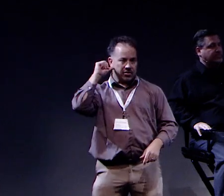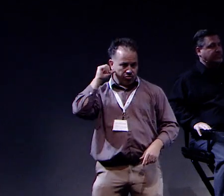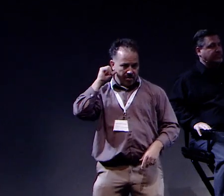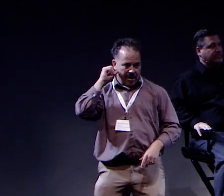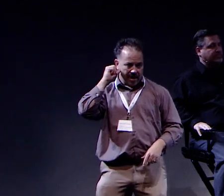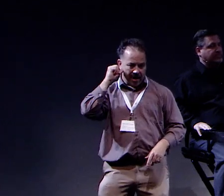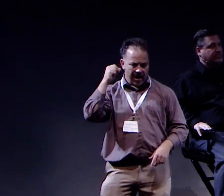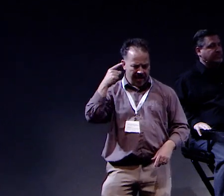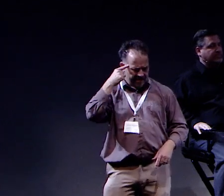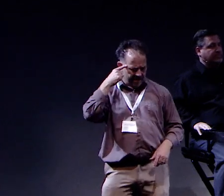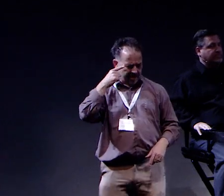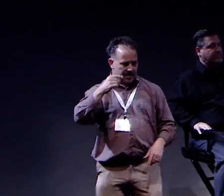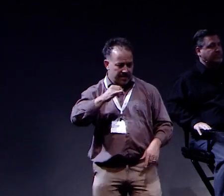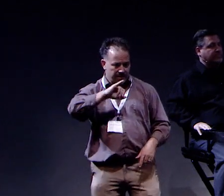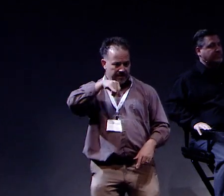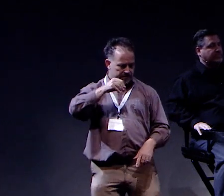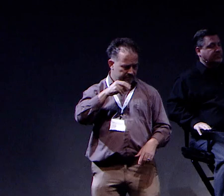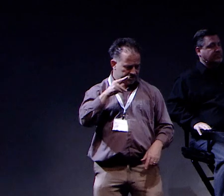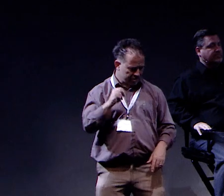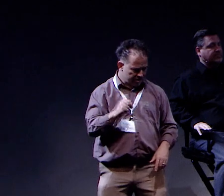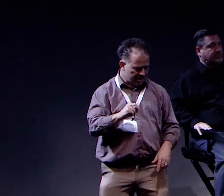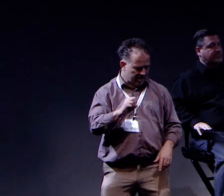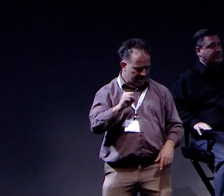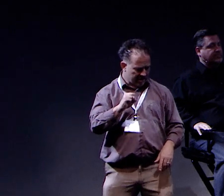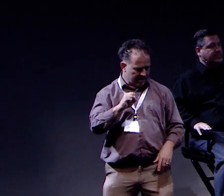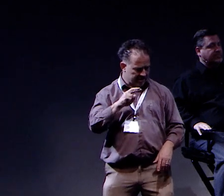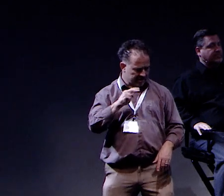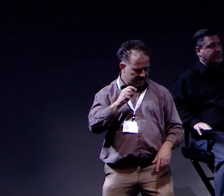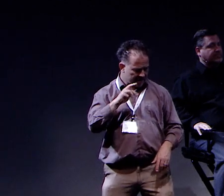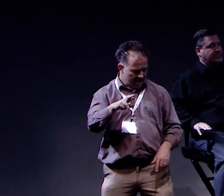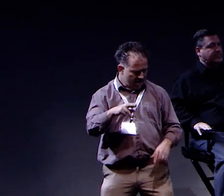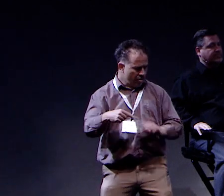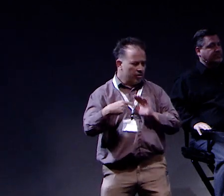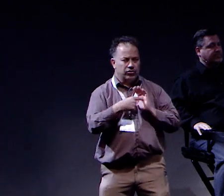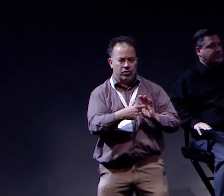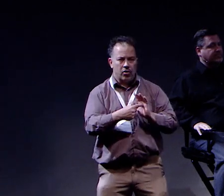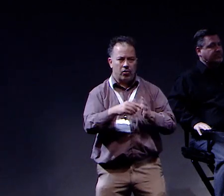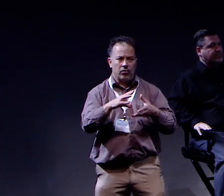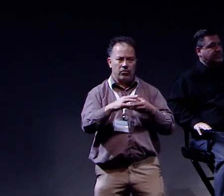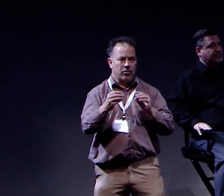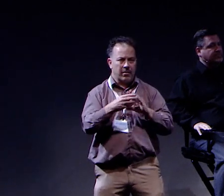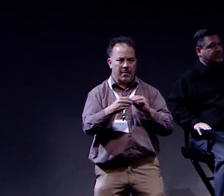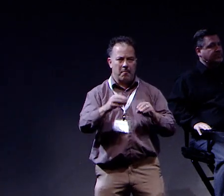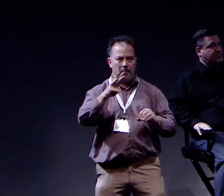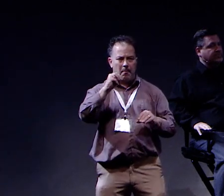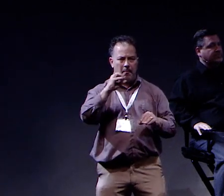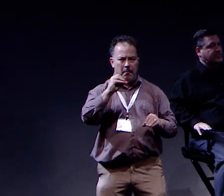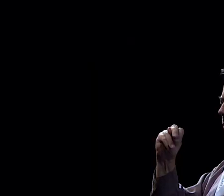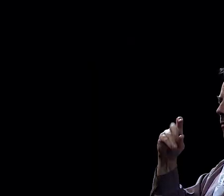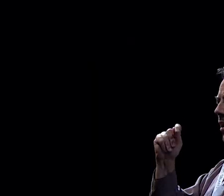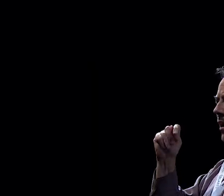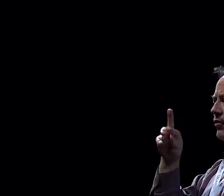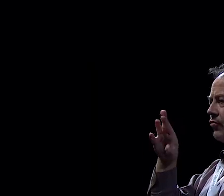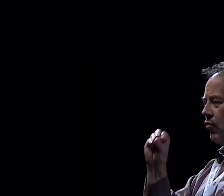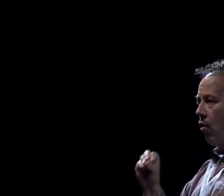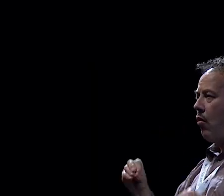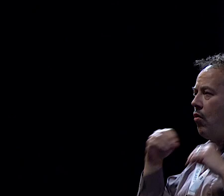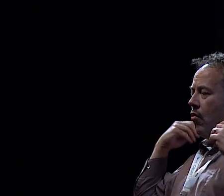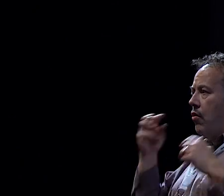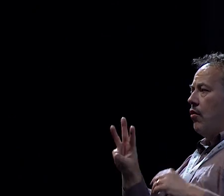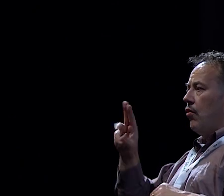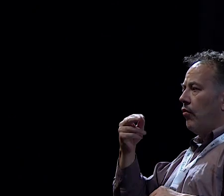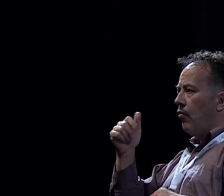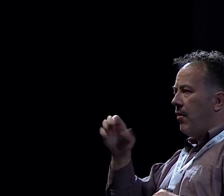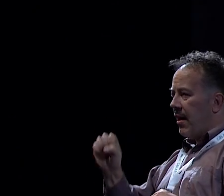Yesterday, I believe it was John Snoddy, showed a slide of Storybook Land, Monstro the Whale, the big text that said immersion. And